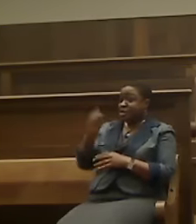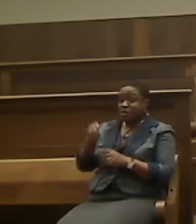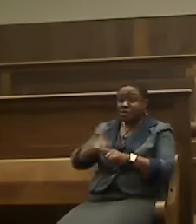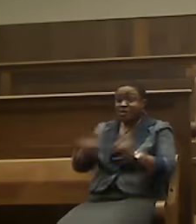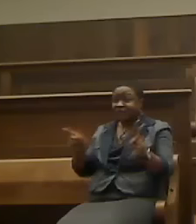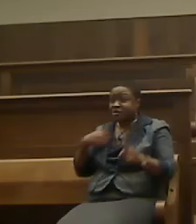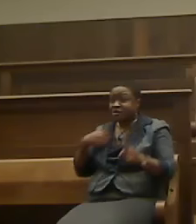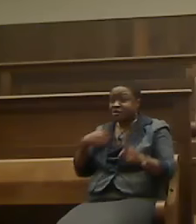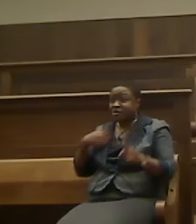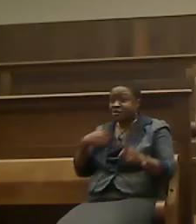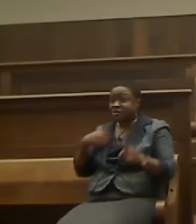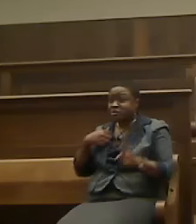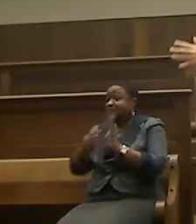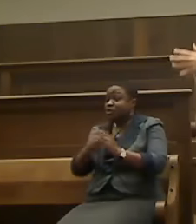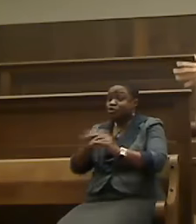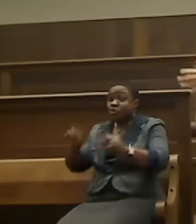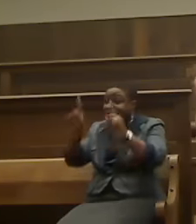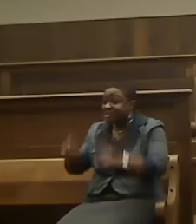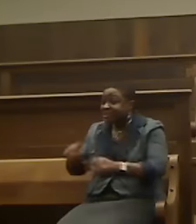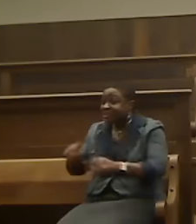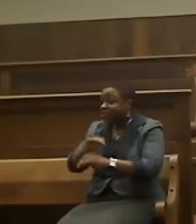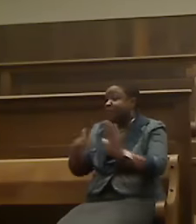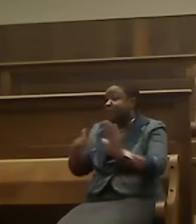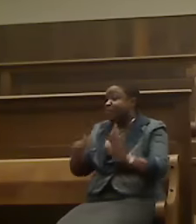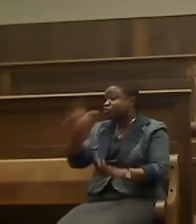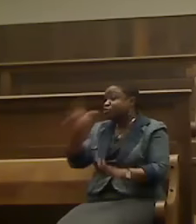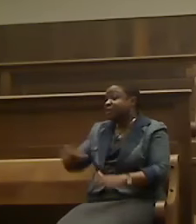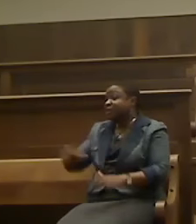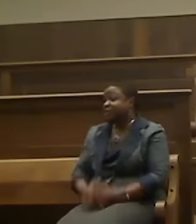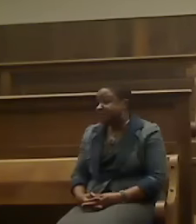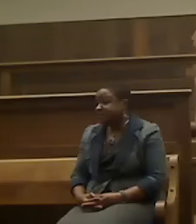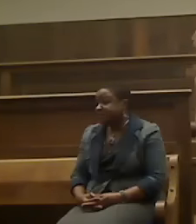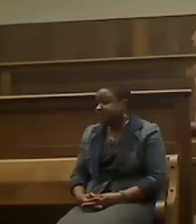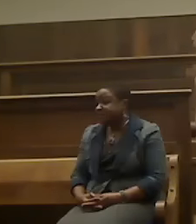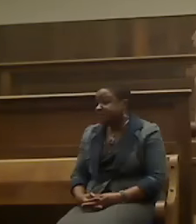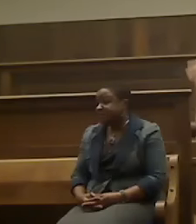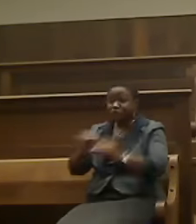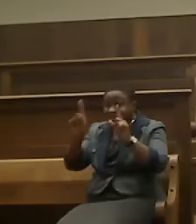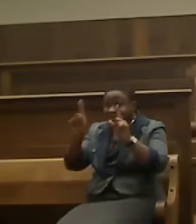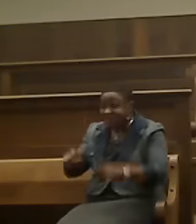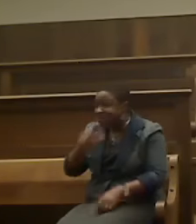different. Therefore, no testing or labeling necessary. No testing or labeling necessary.